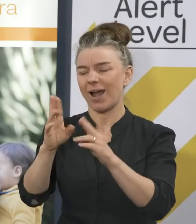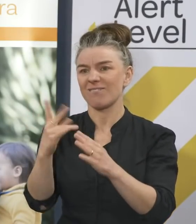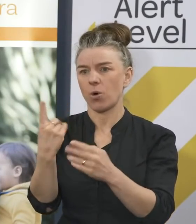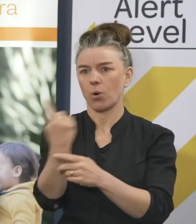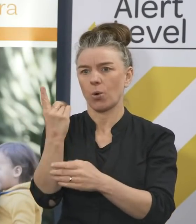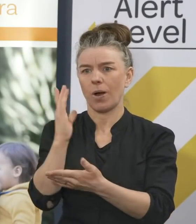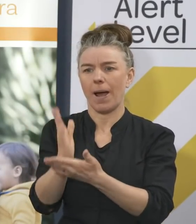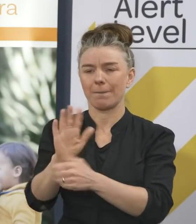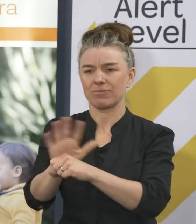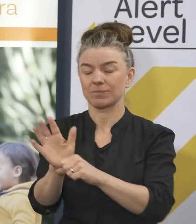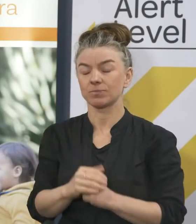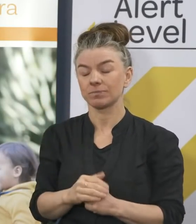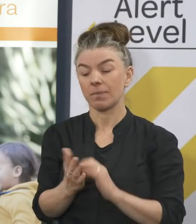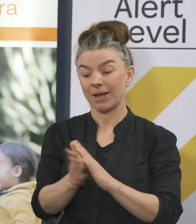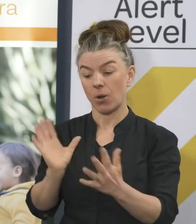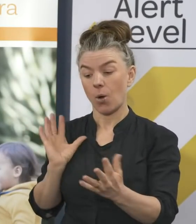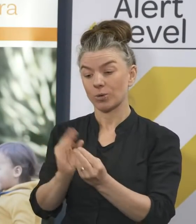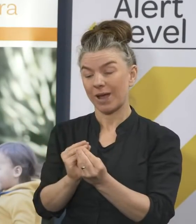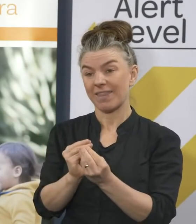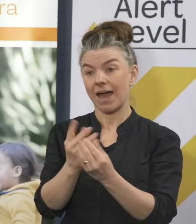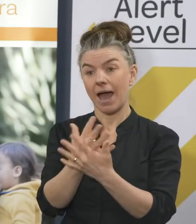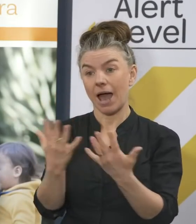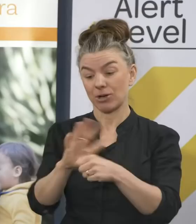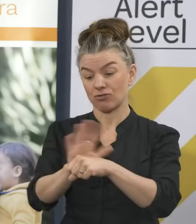of confirmed cases of COVID-19 is now